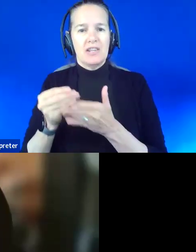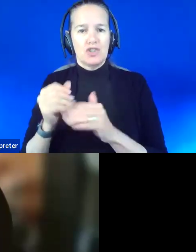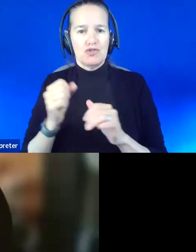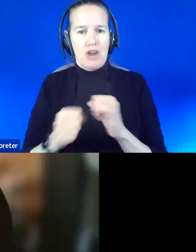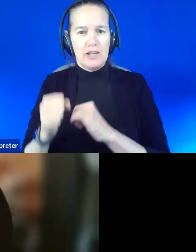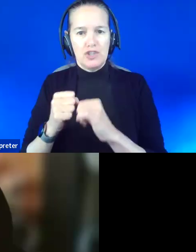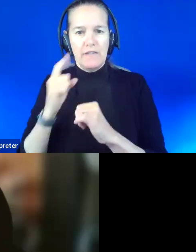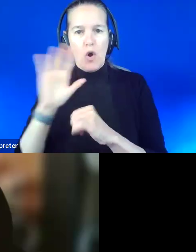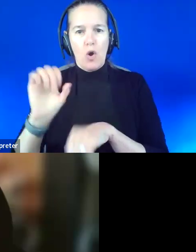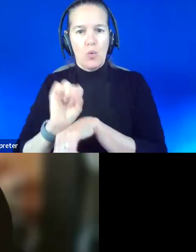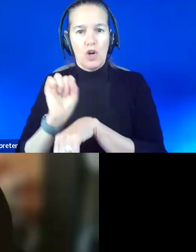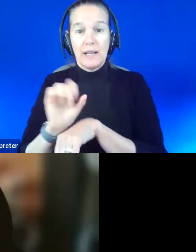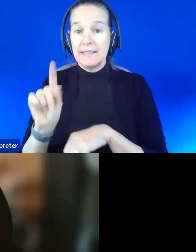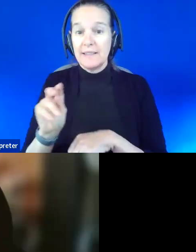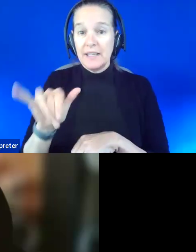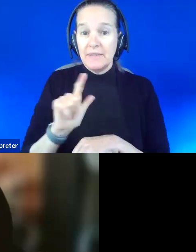work. Tiffany?